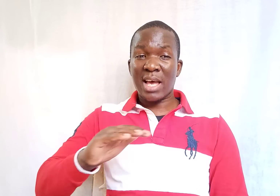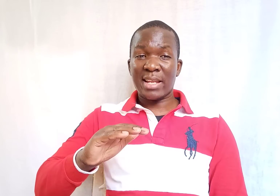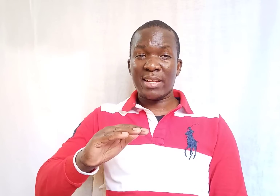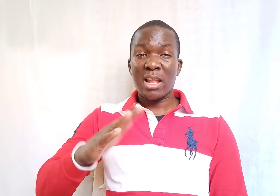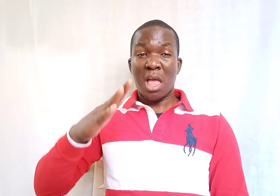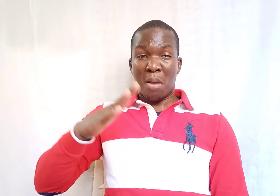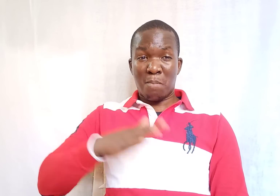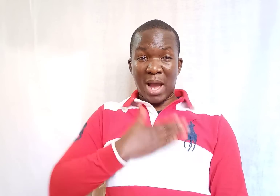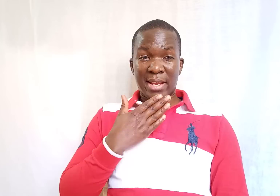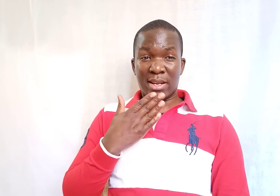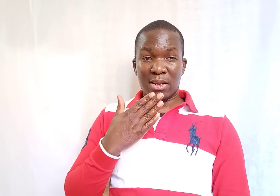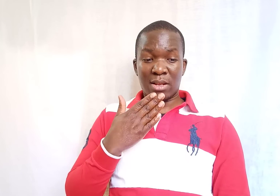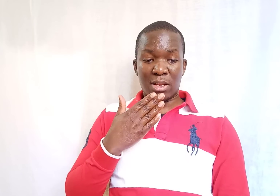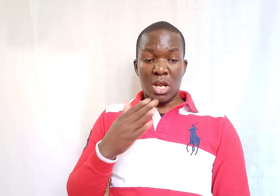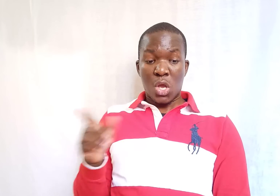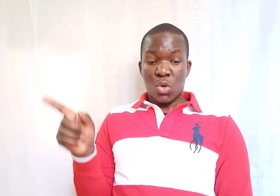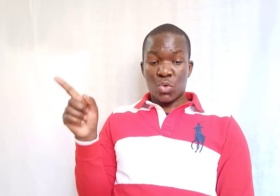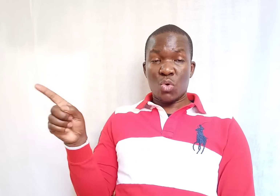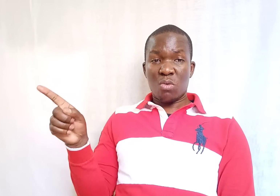son, mine, you,